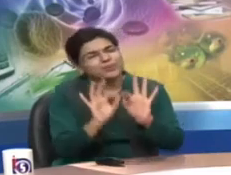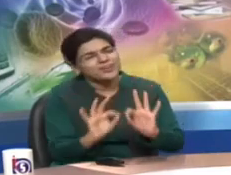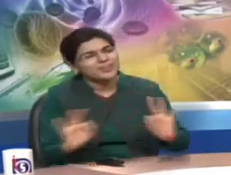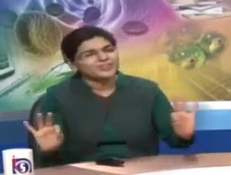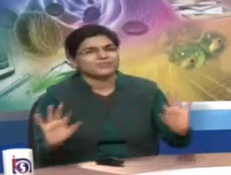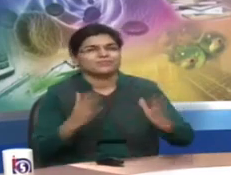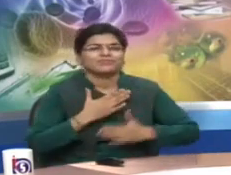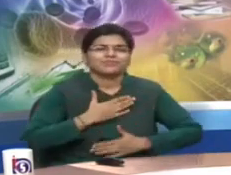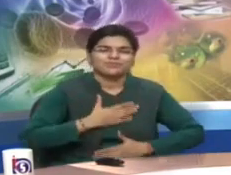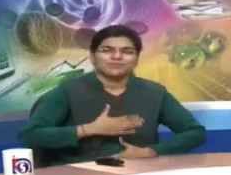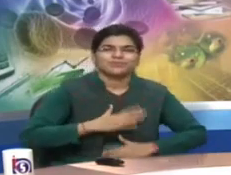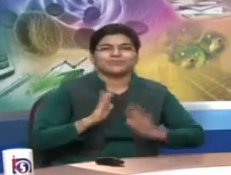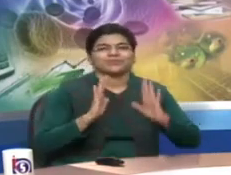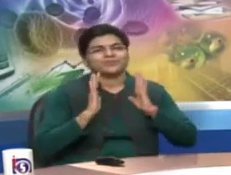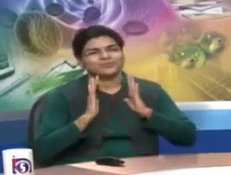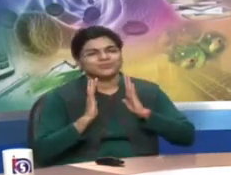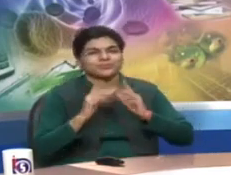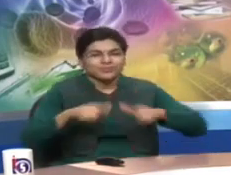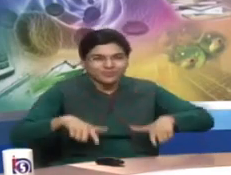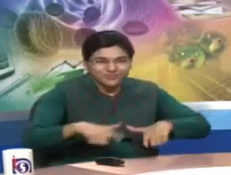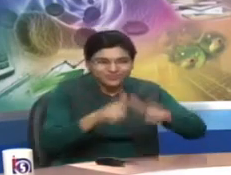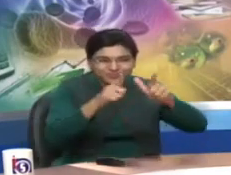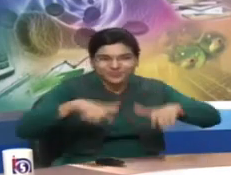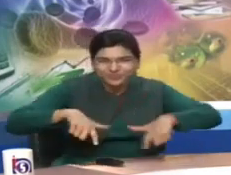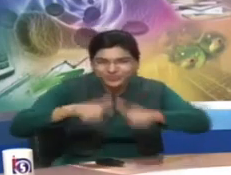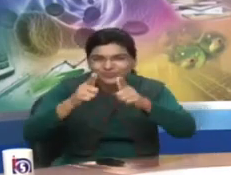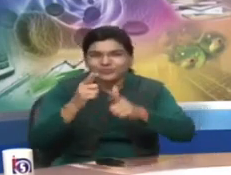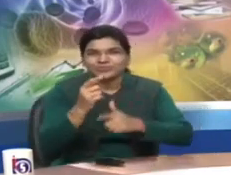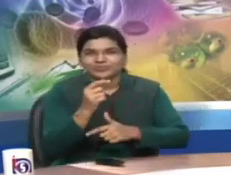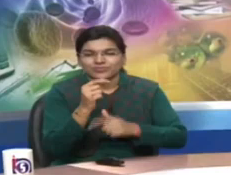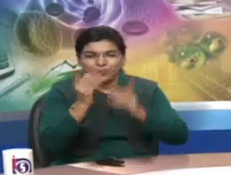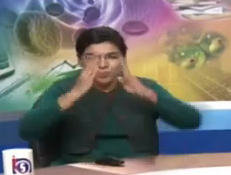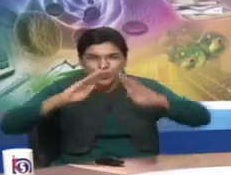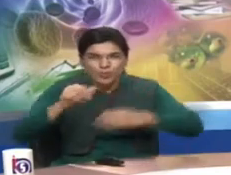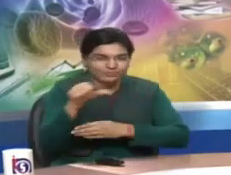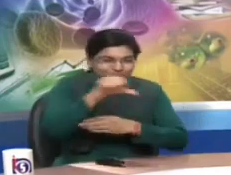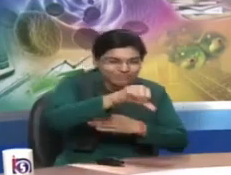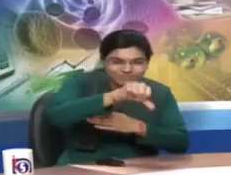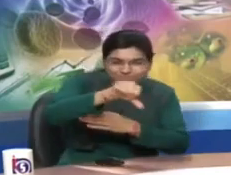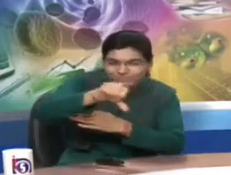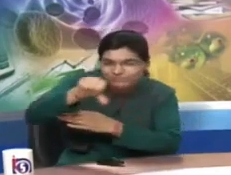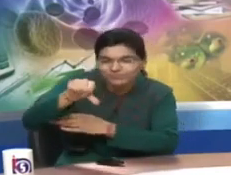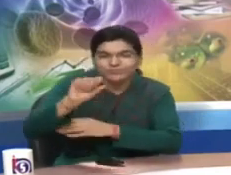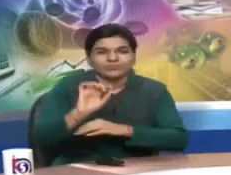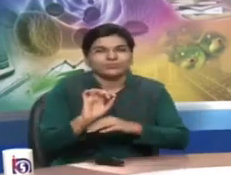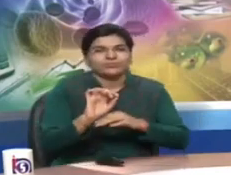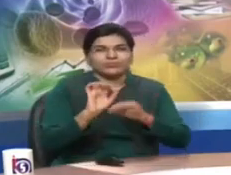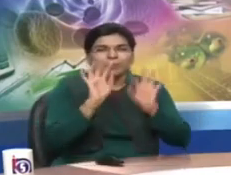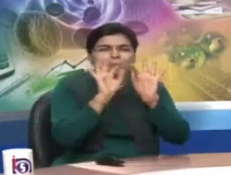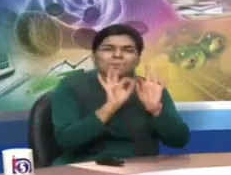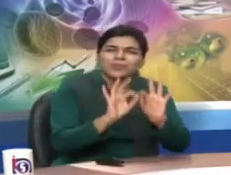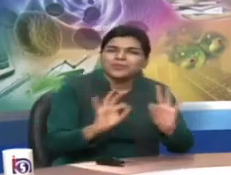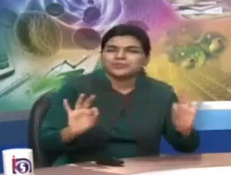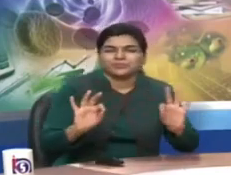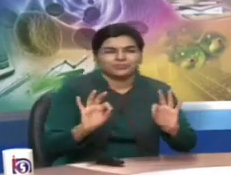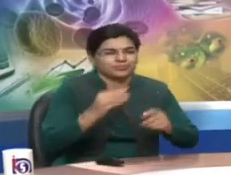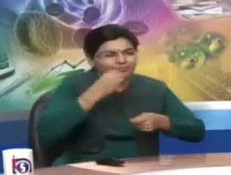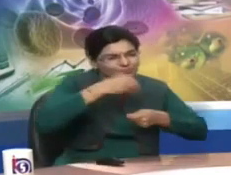she's at peace with her pots, pans, her